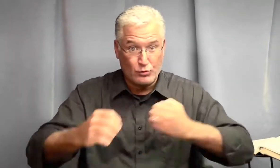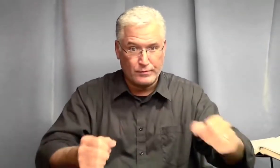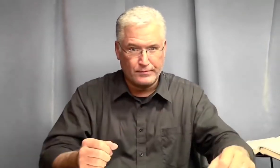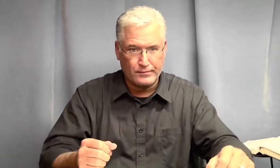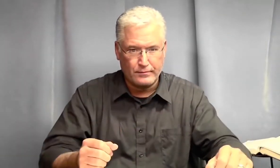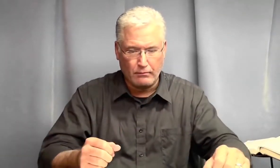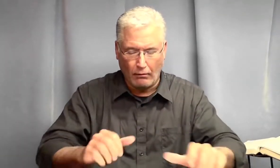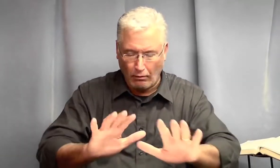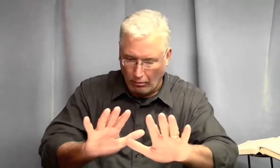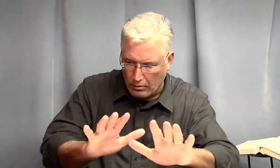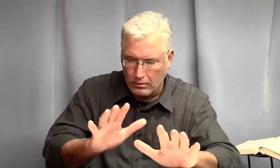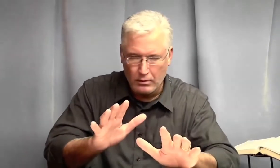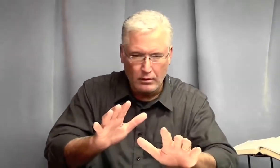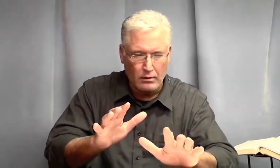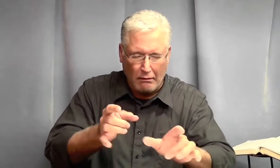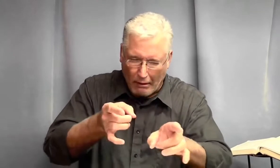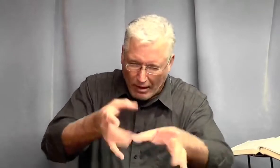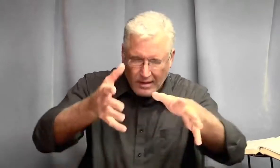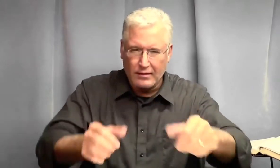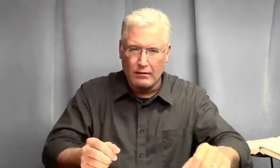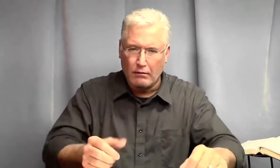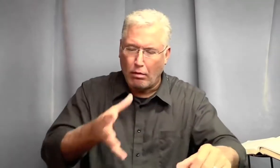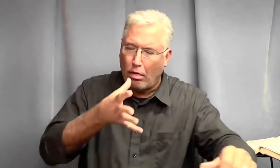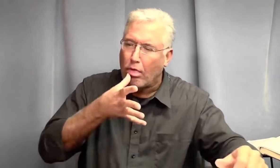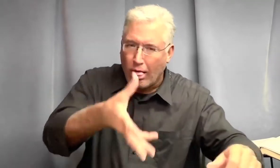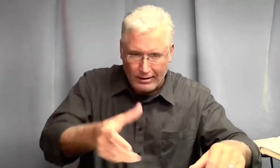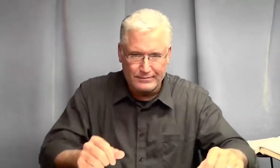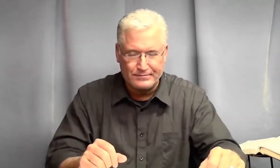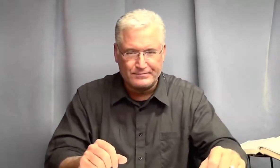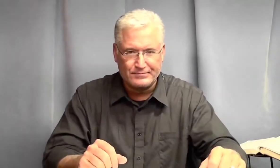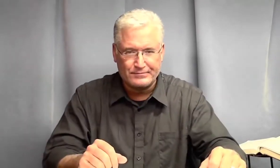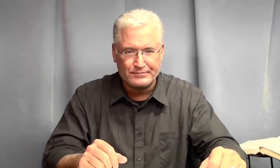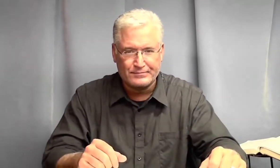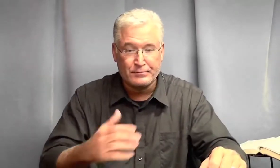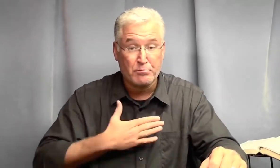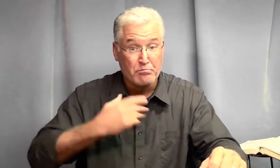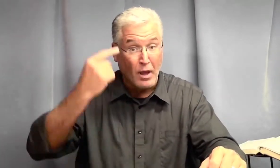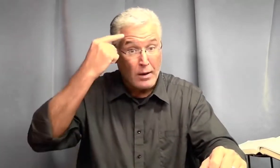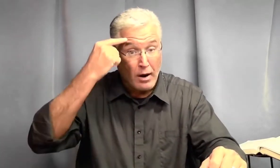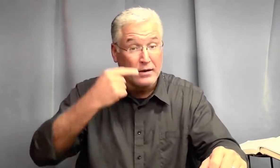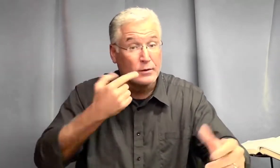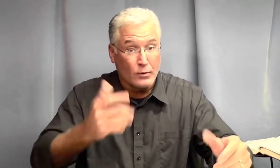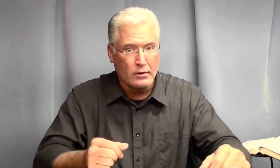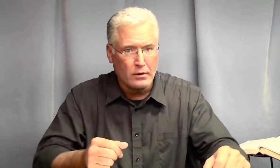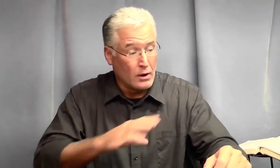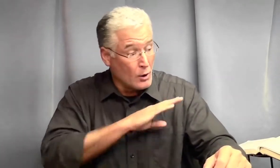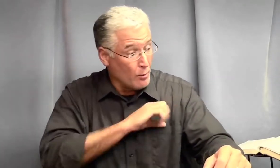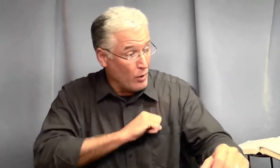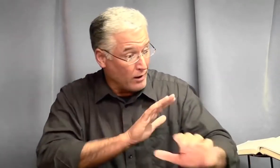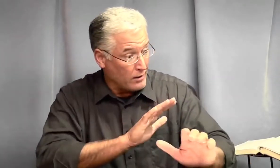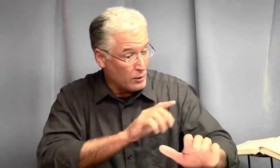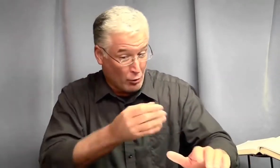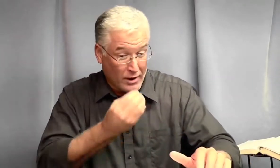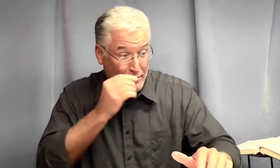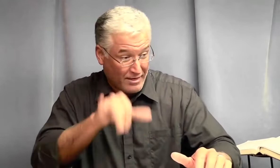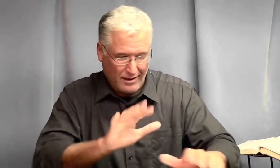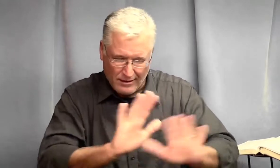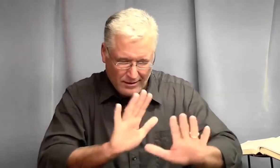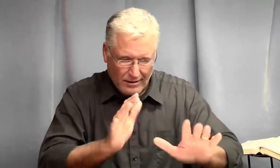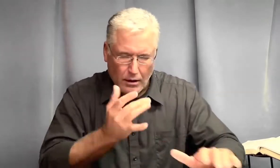My emotion? Wow. I hate liver. Yuck. It makes me want to vomit. My mind tells me, Brad, hey,